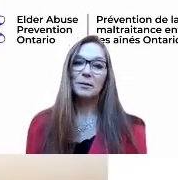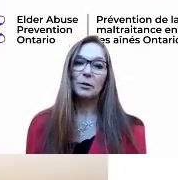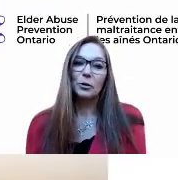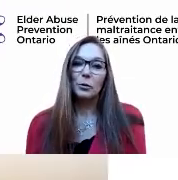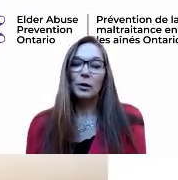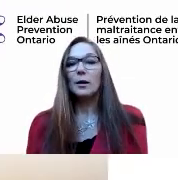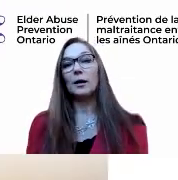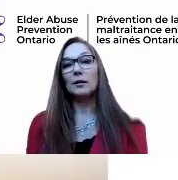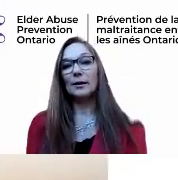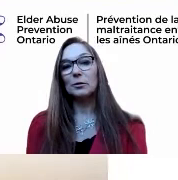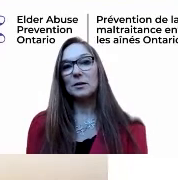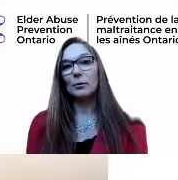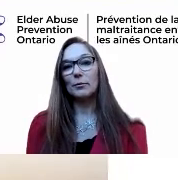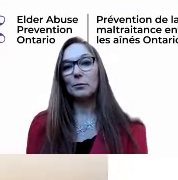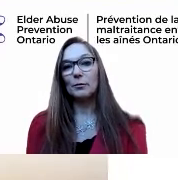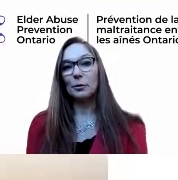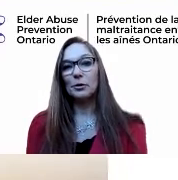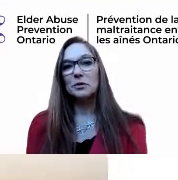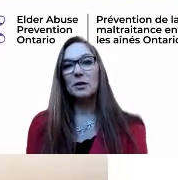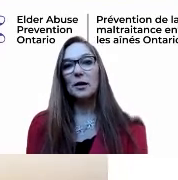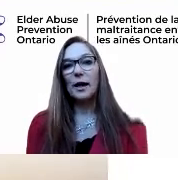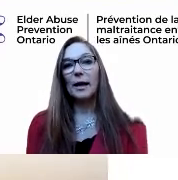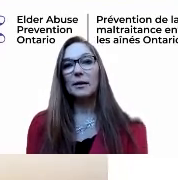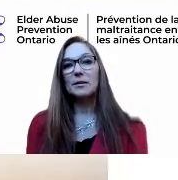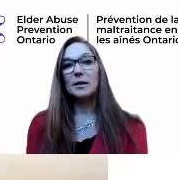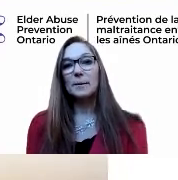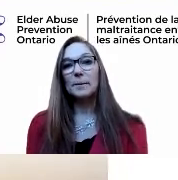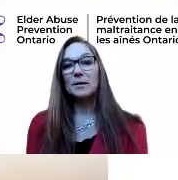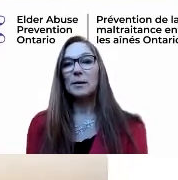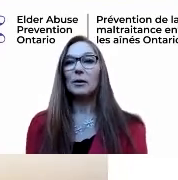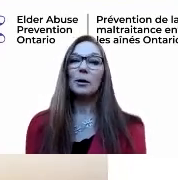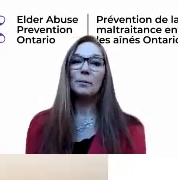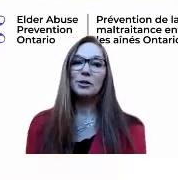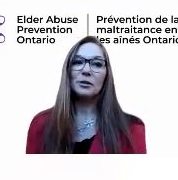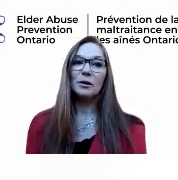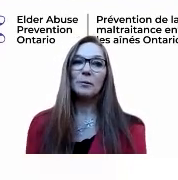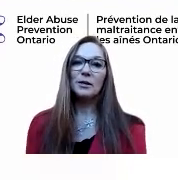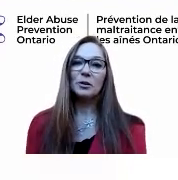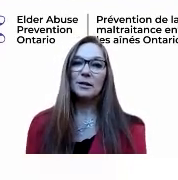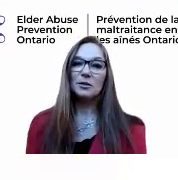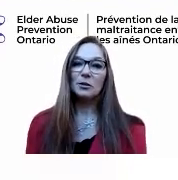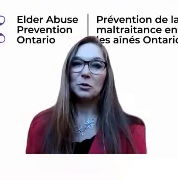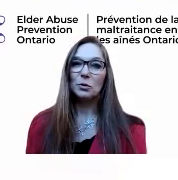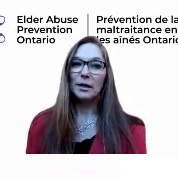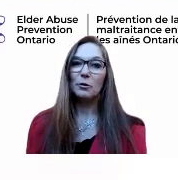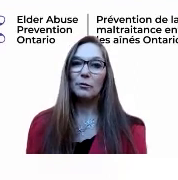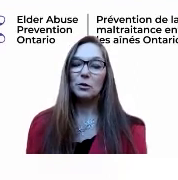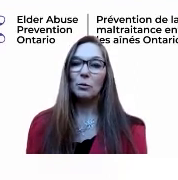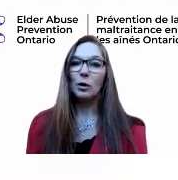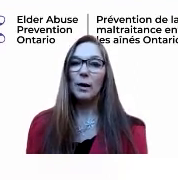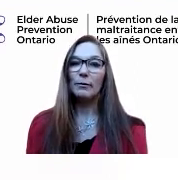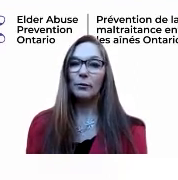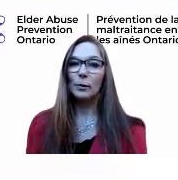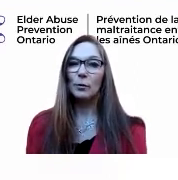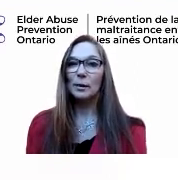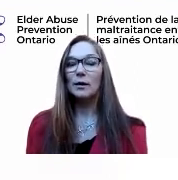sampling of some of the new collaterals that we've produced. And as Marta mentioned, our master classes are sold out for